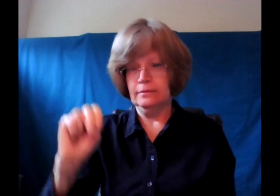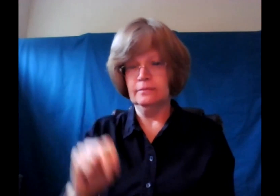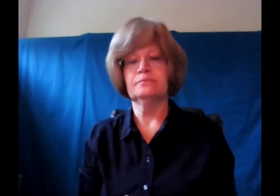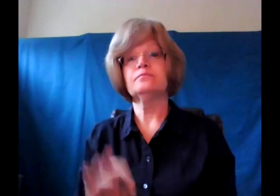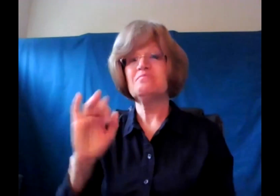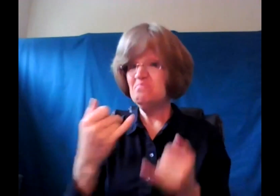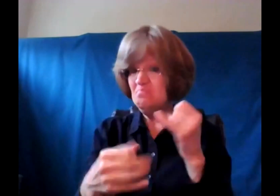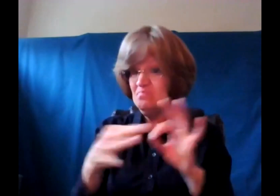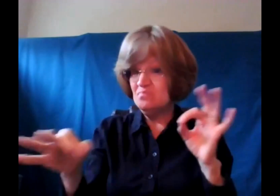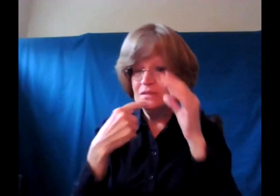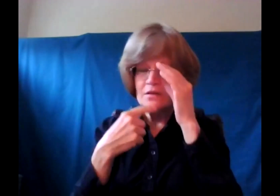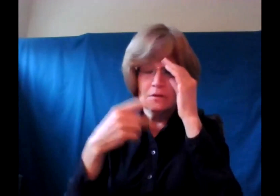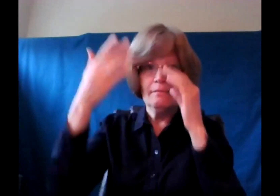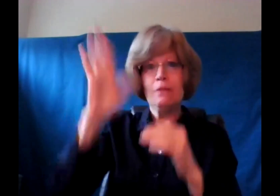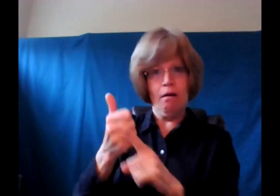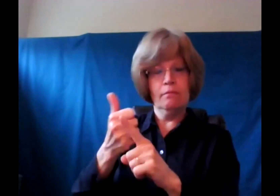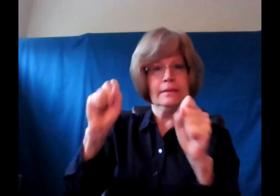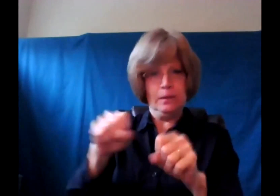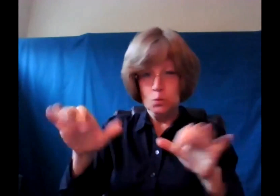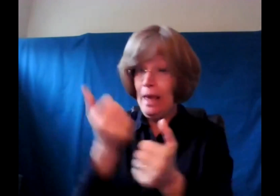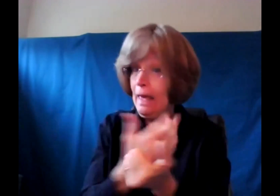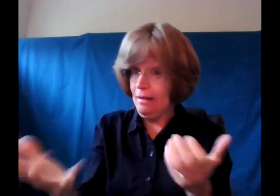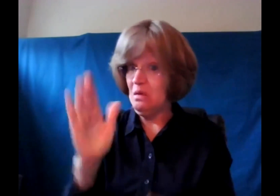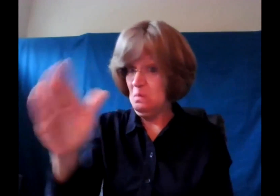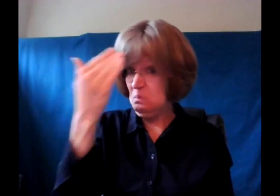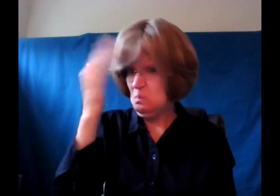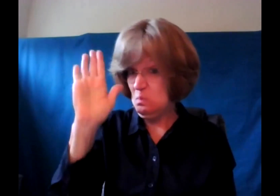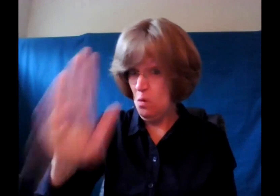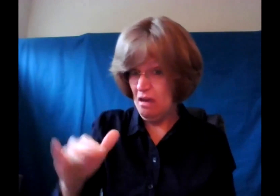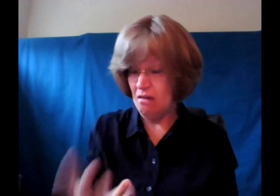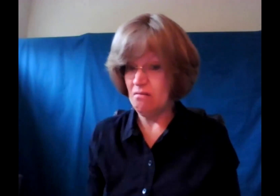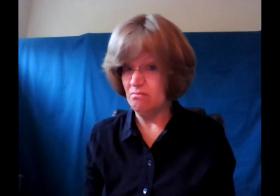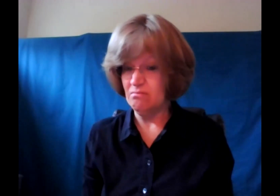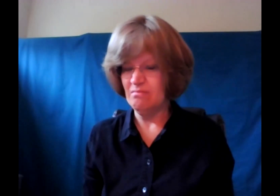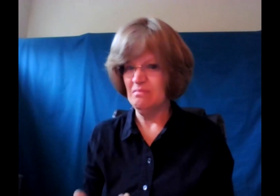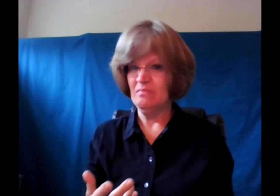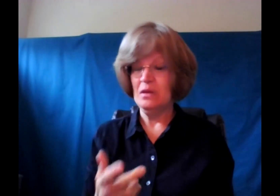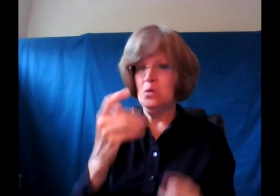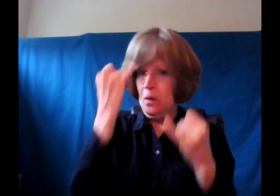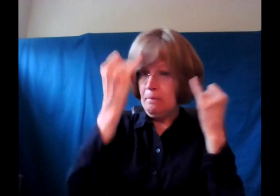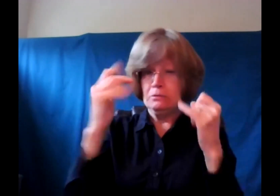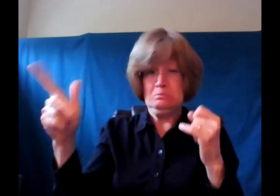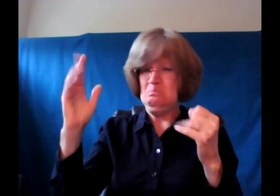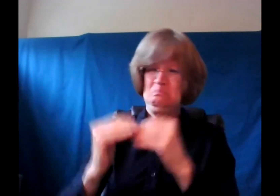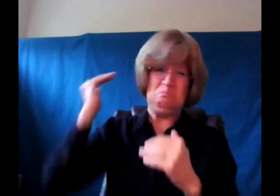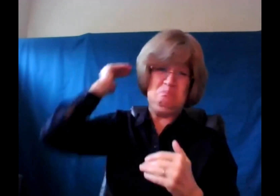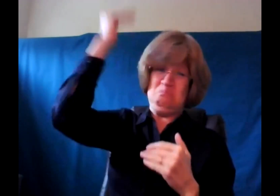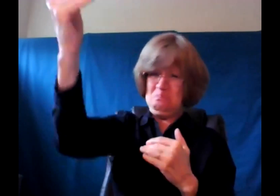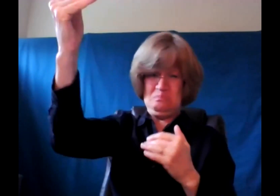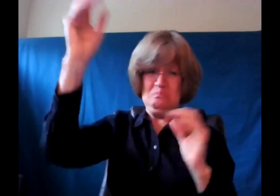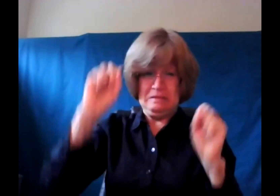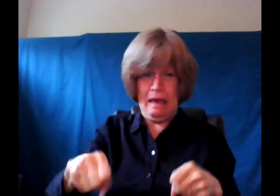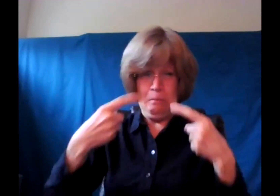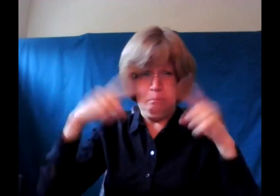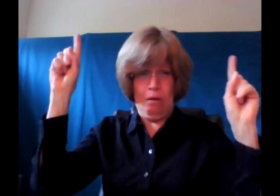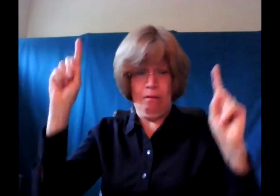And it says, God can do anything, you know, far more than you could ever imagine